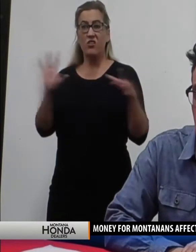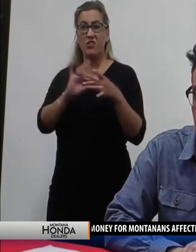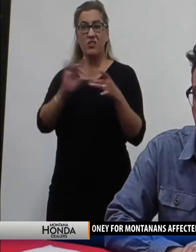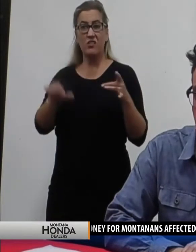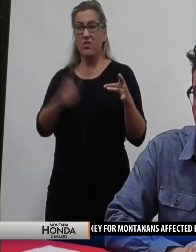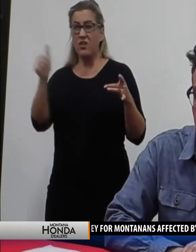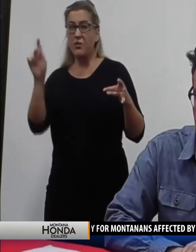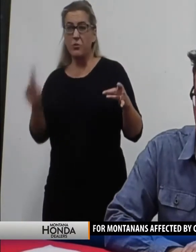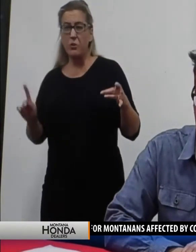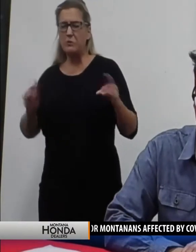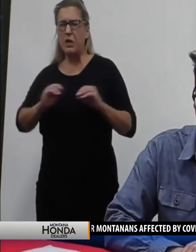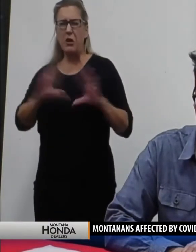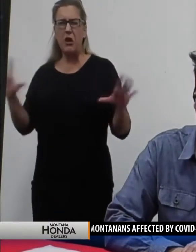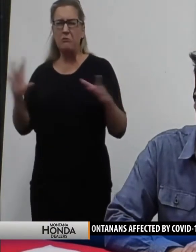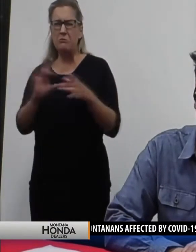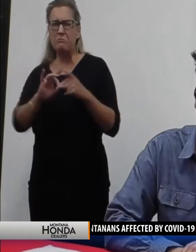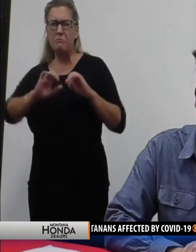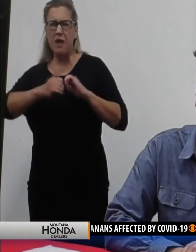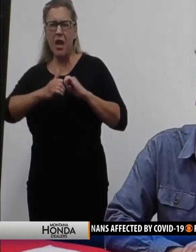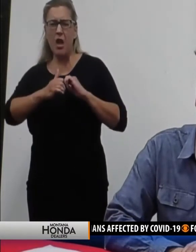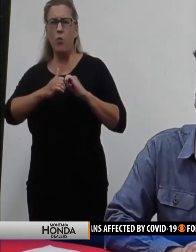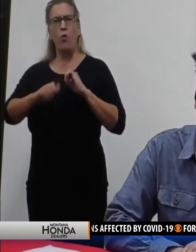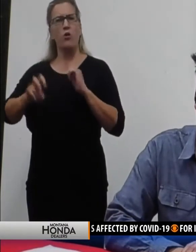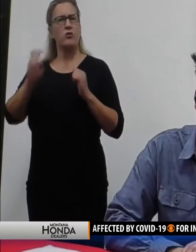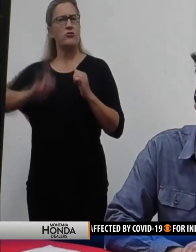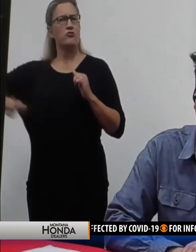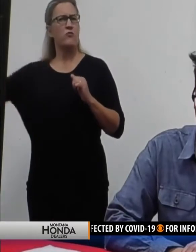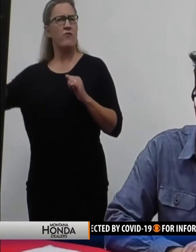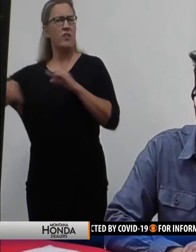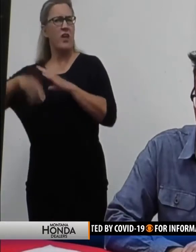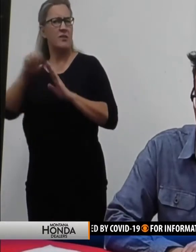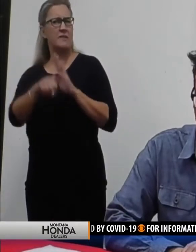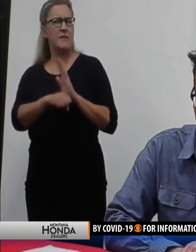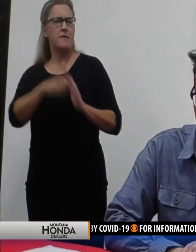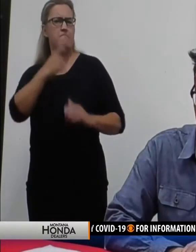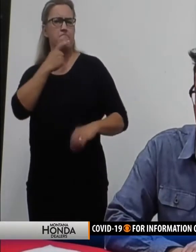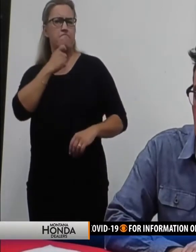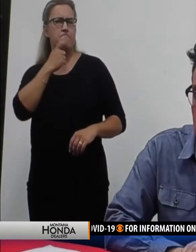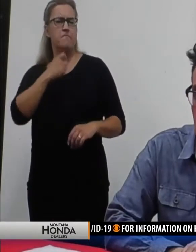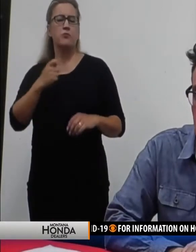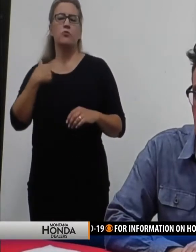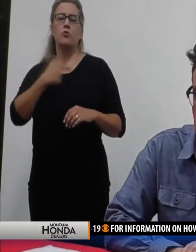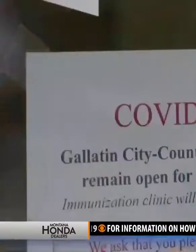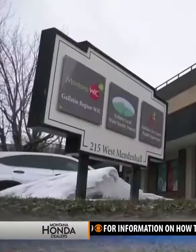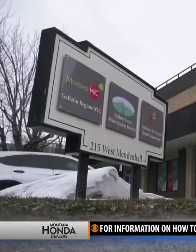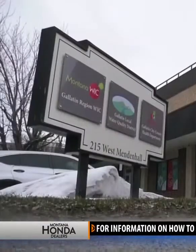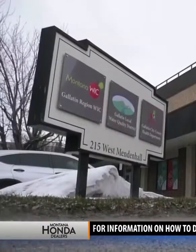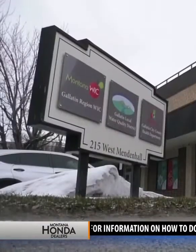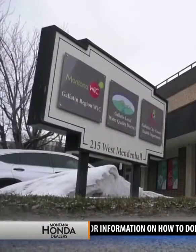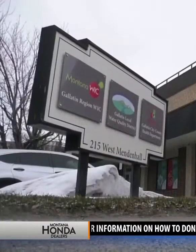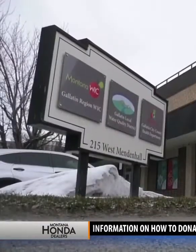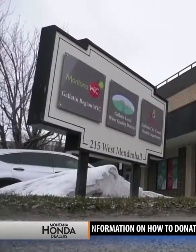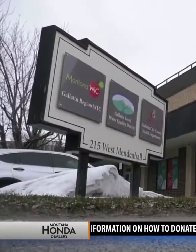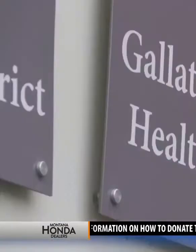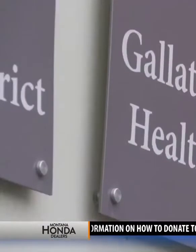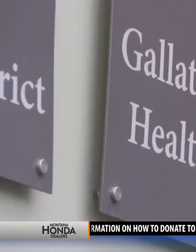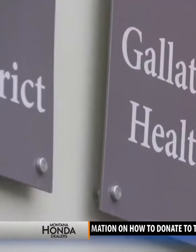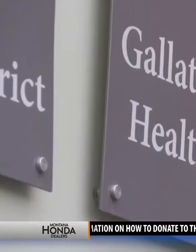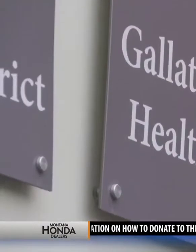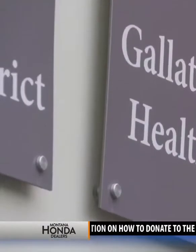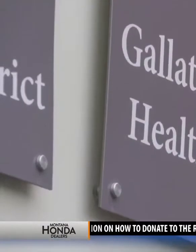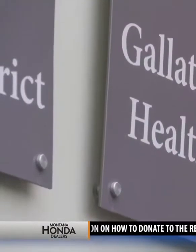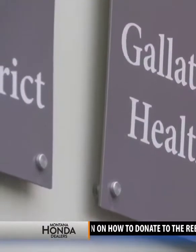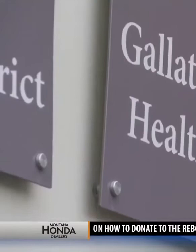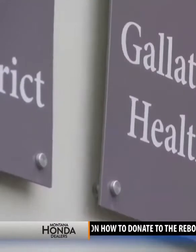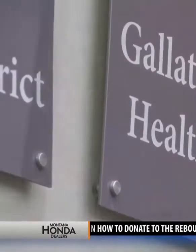cases or to travel out of state. This is an indication that we are once again seeing community transmission of the virus in Gallatin County.